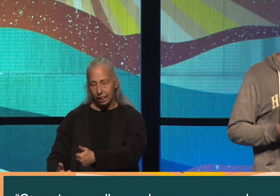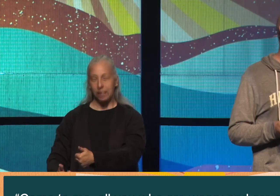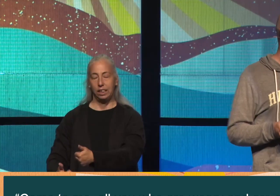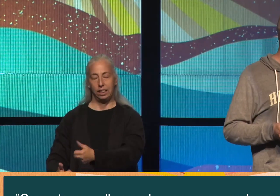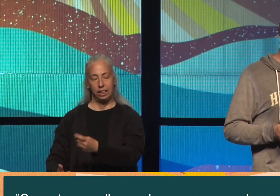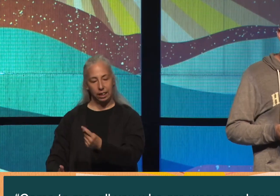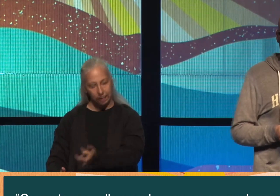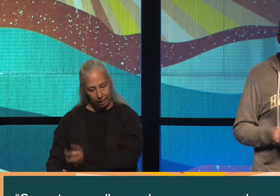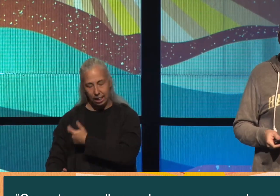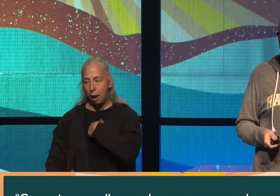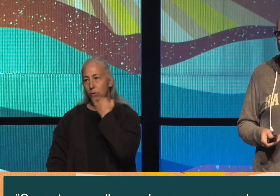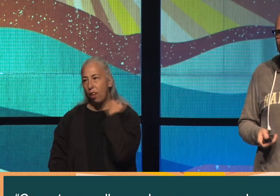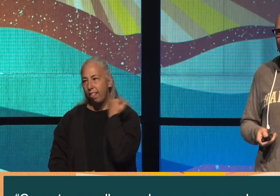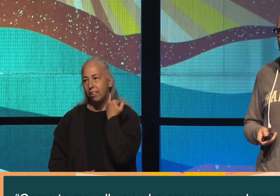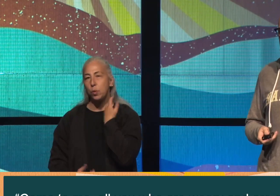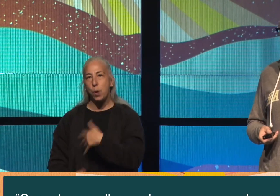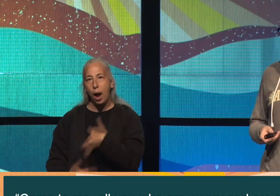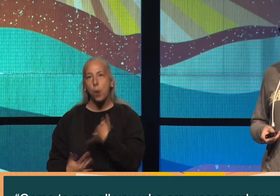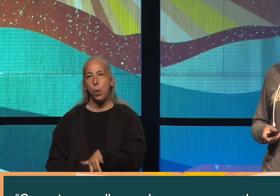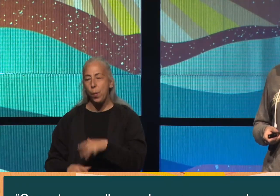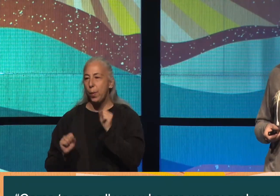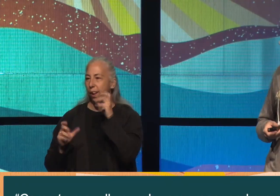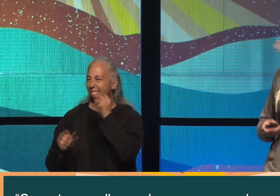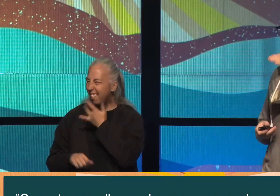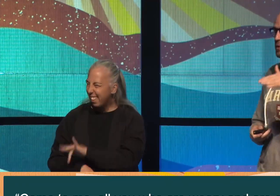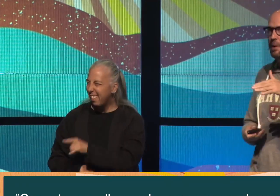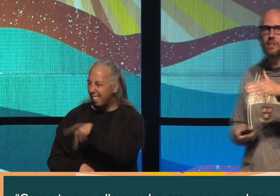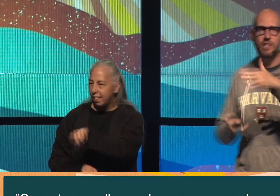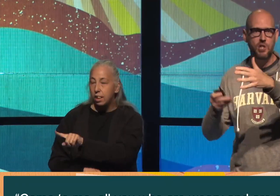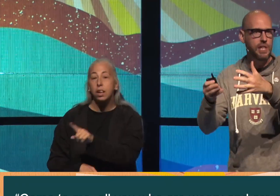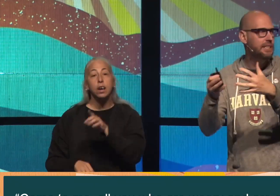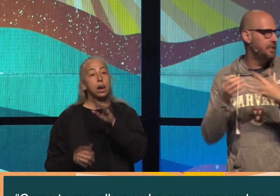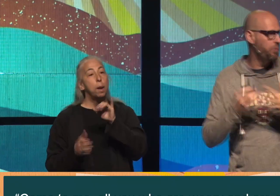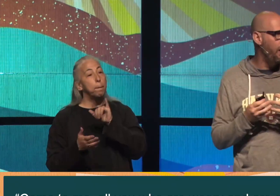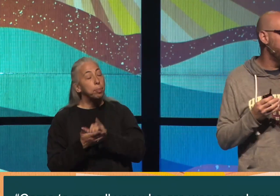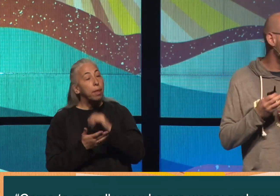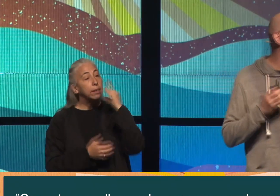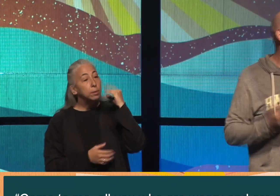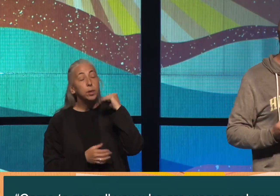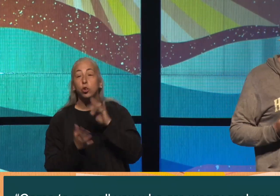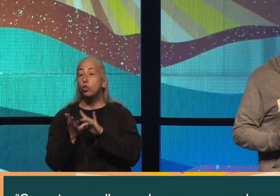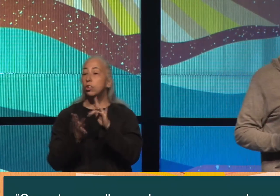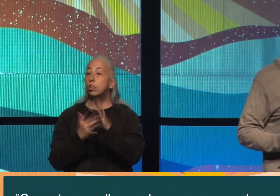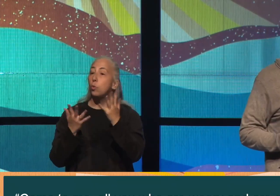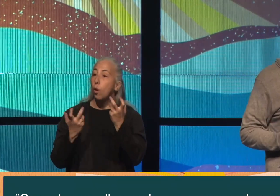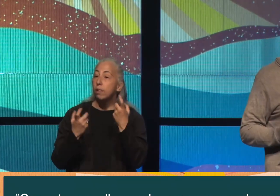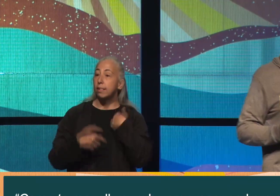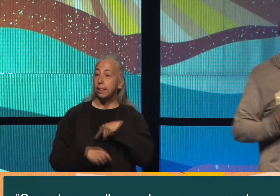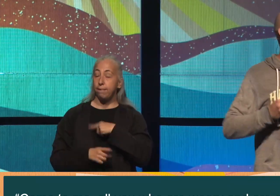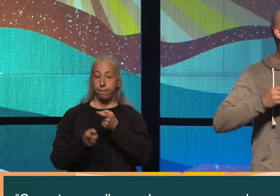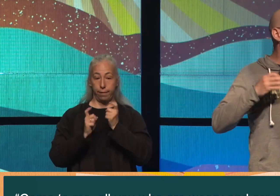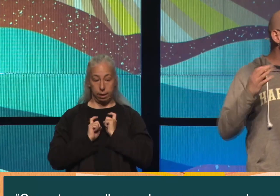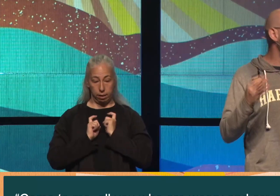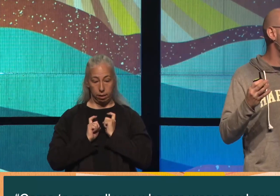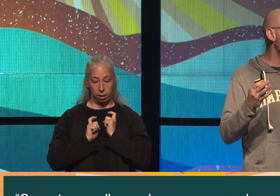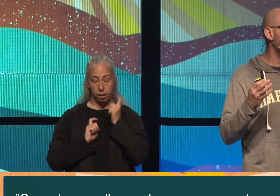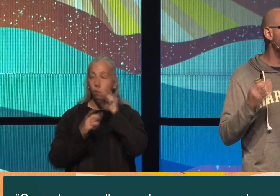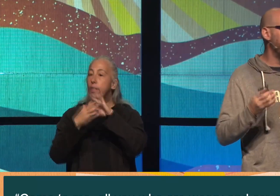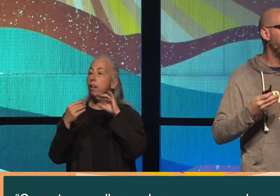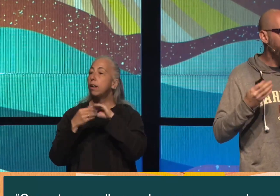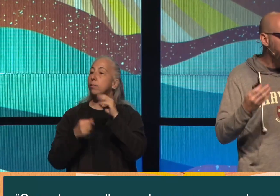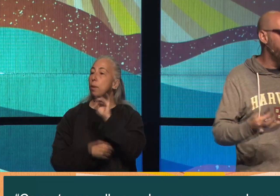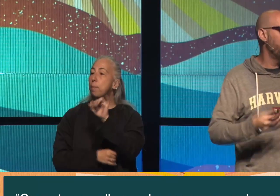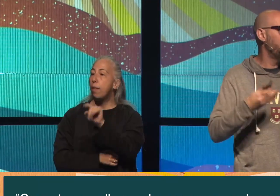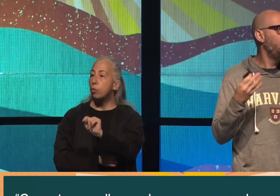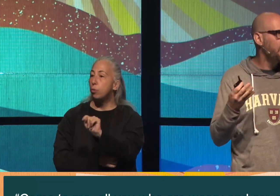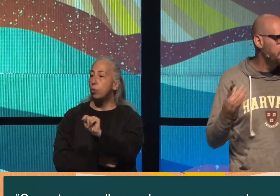And that's the jealousy in me, right? But that's the experience that Jesus wants in the Gospel of Matthew. Like, and Jesus, remember, would